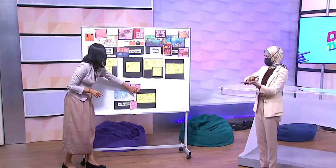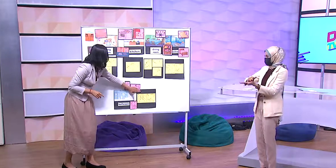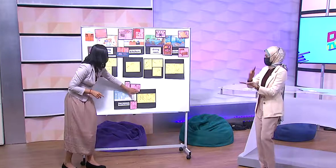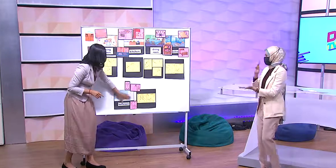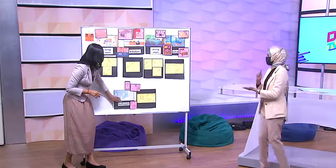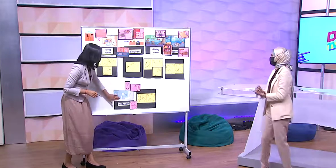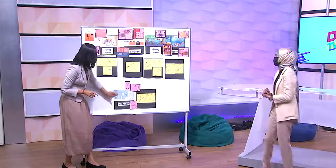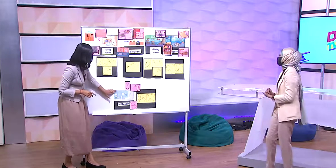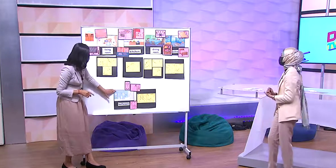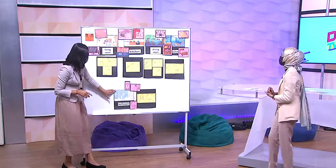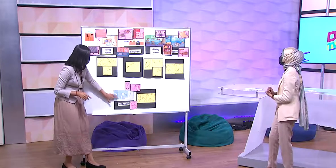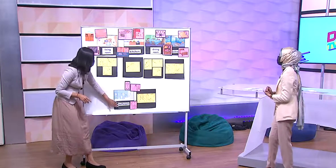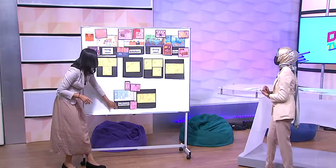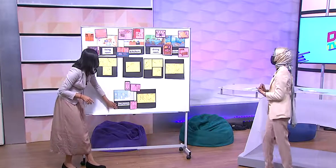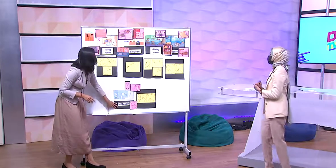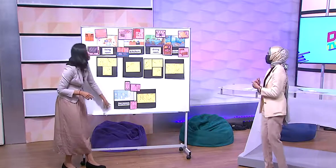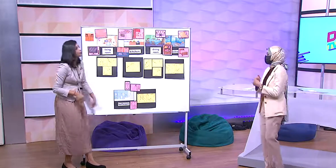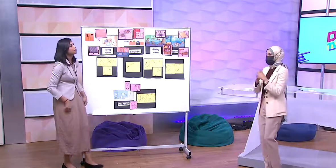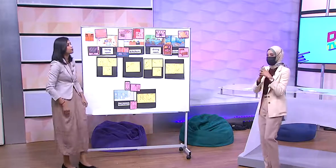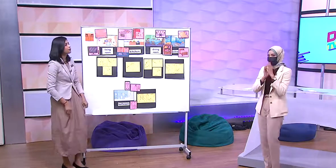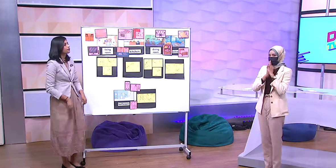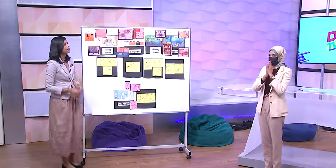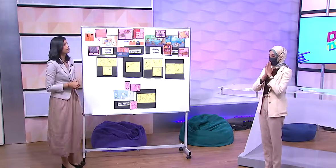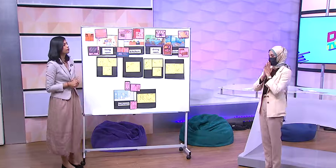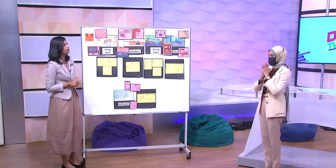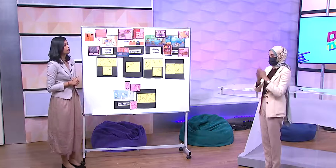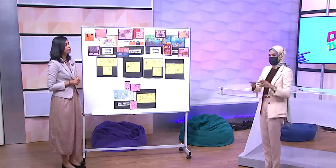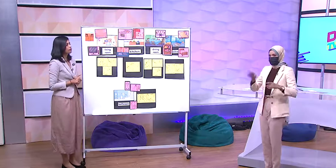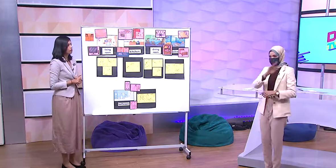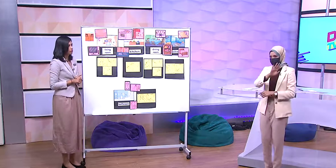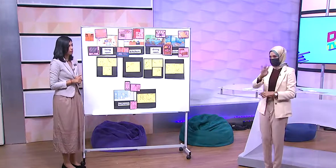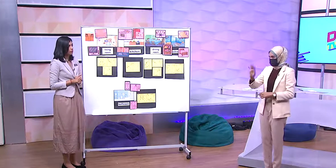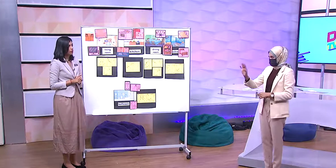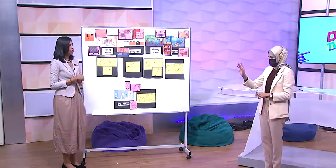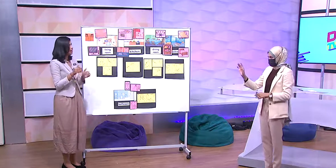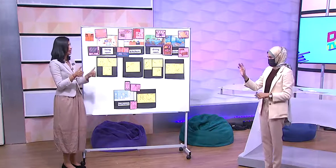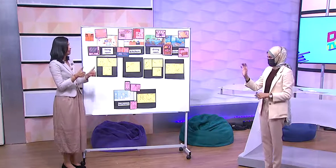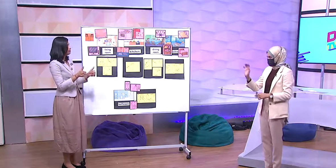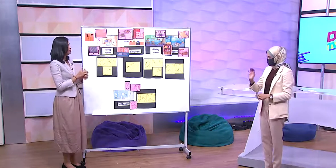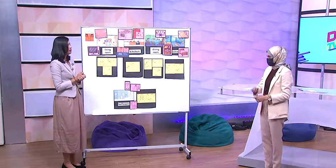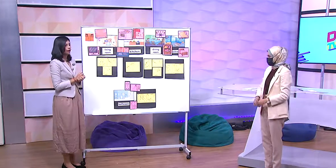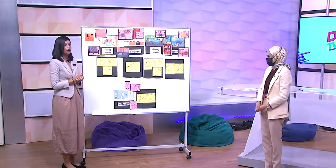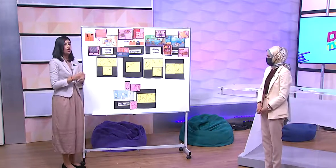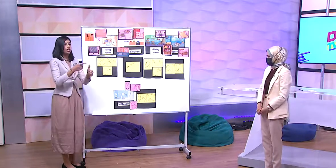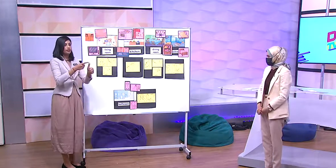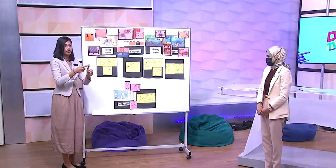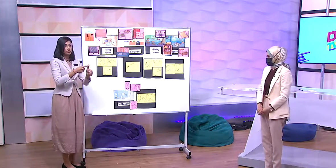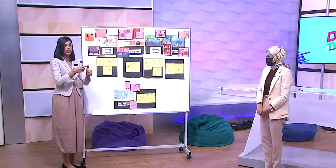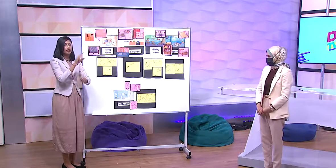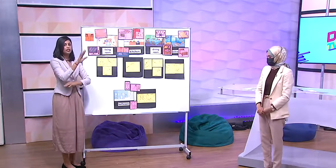except for the kitchen. Okay, how about if we do the spelling? Okay, can? Mm-hmm. Right. Okay, the first one. The